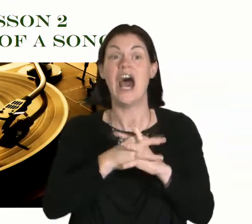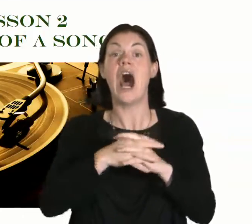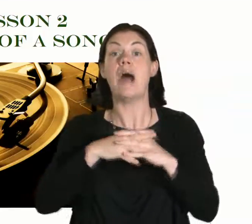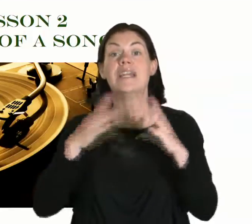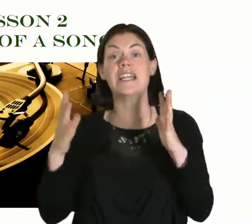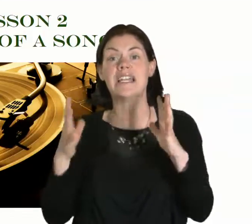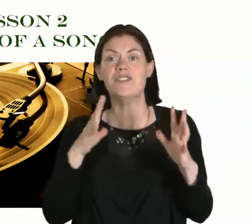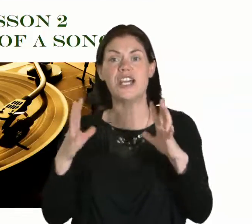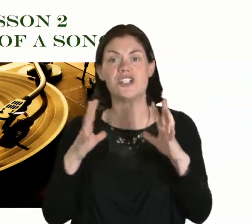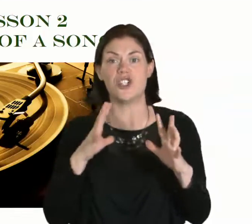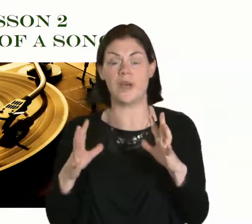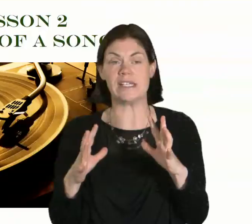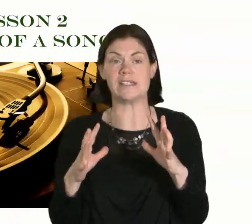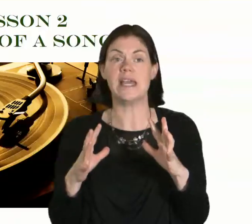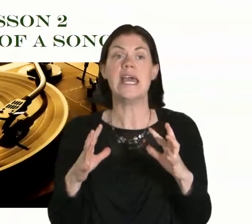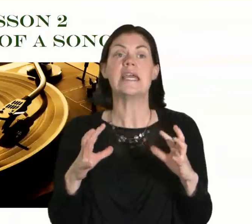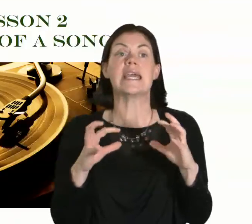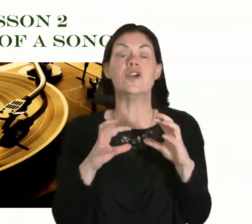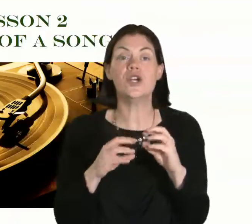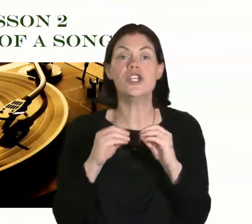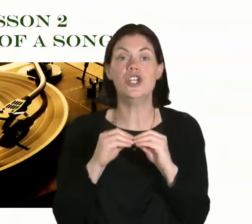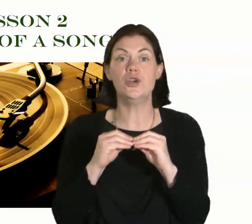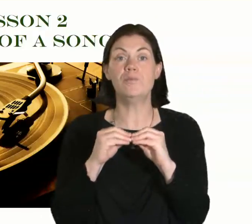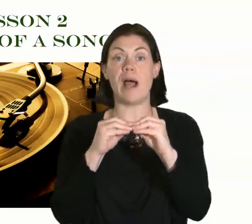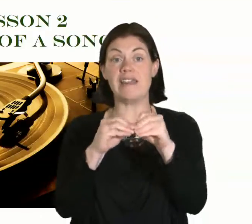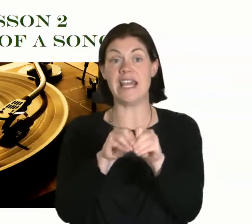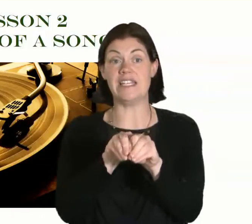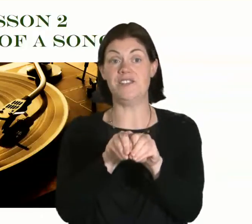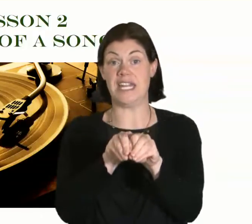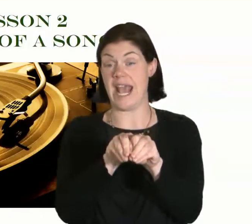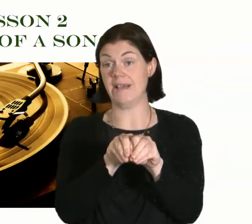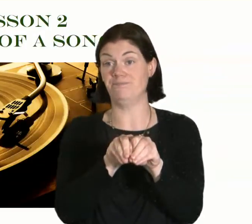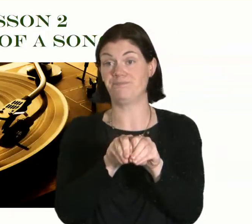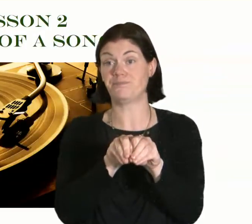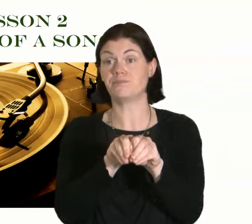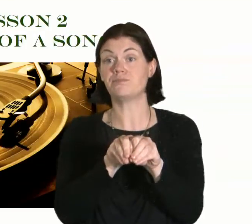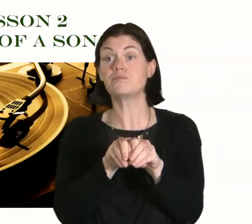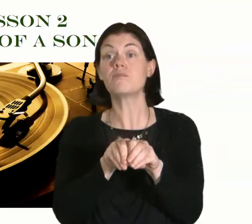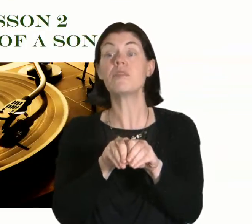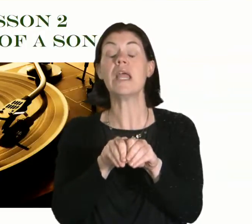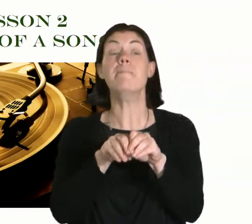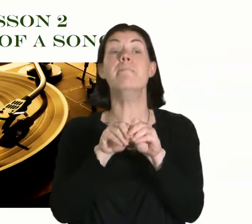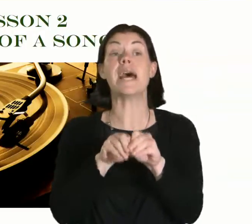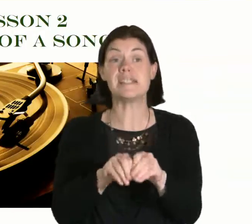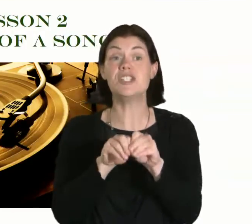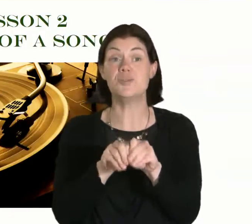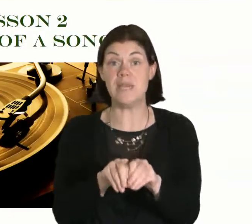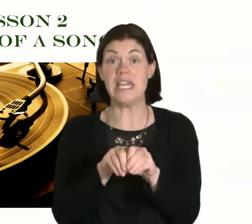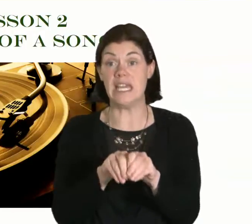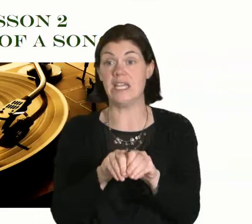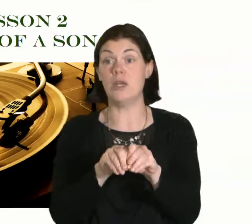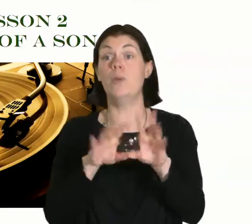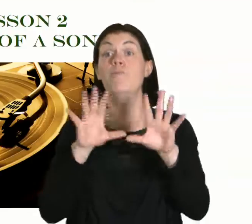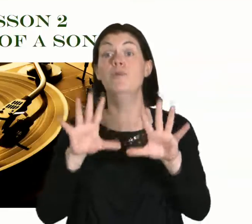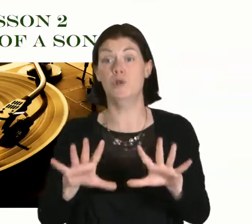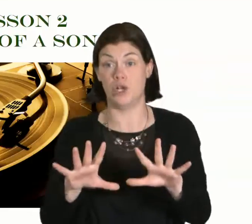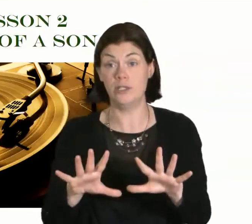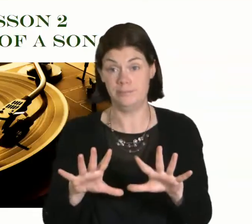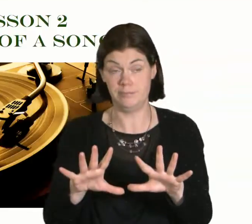fantastic. I'm going to kind of give you guys a choice. Could you, by the end of today, message me